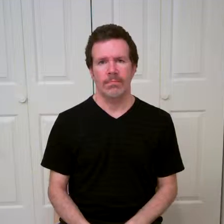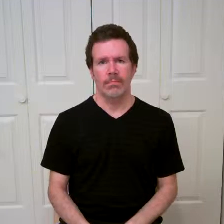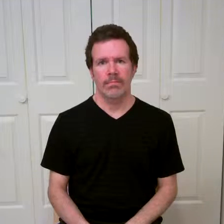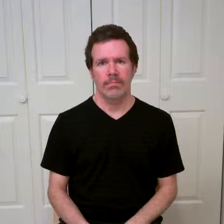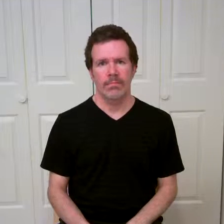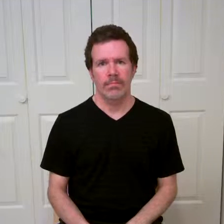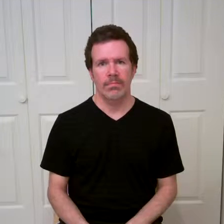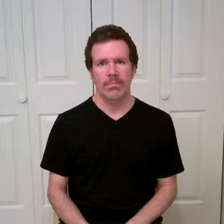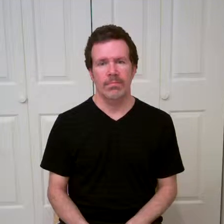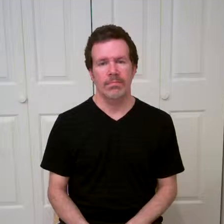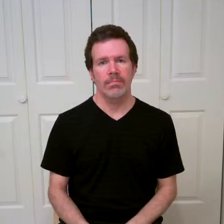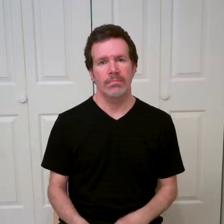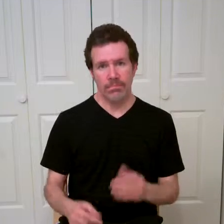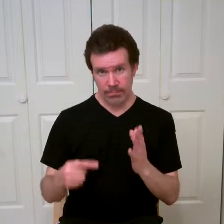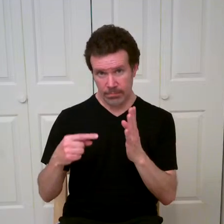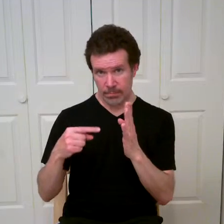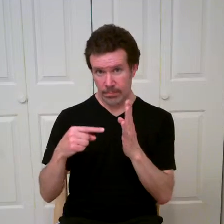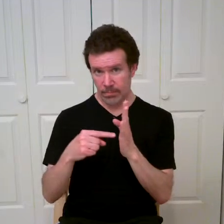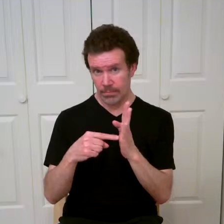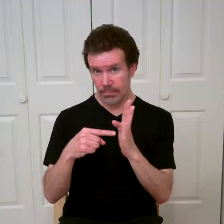Let's look at an example problem.